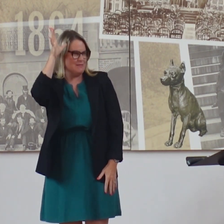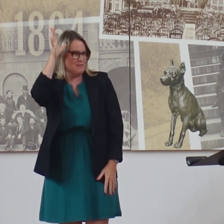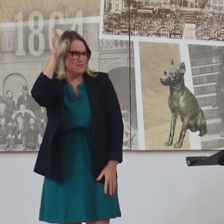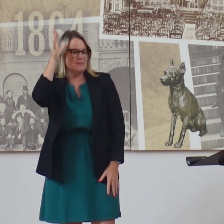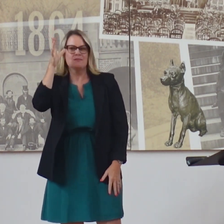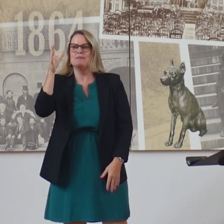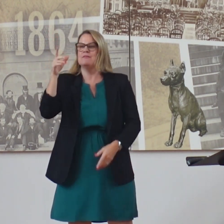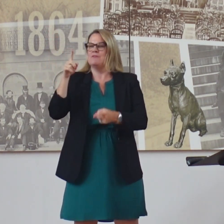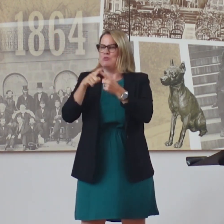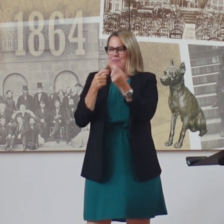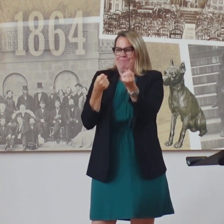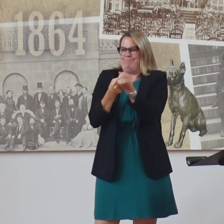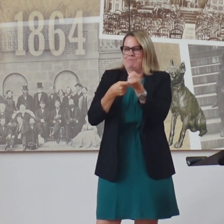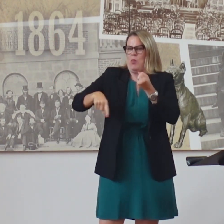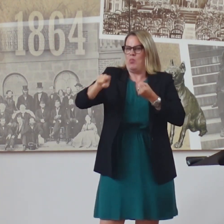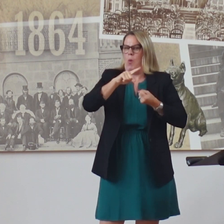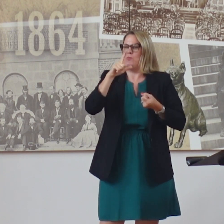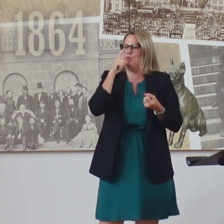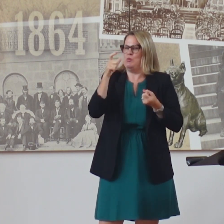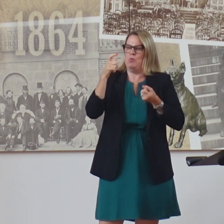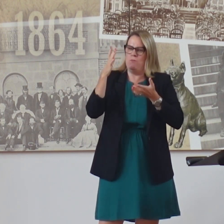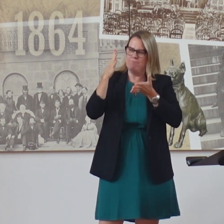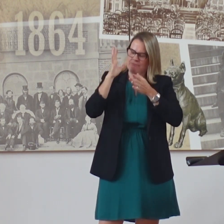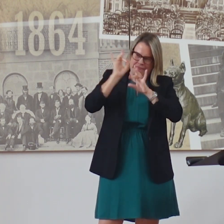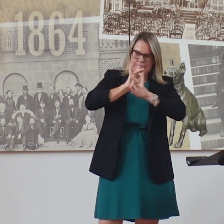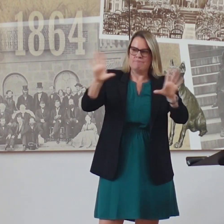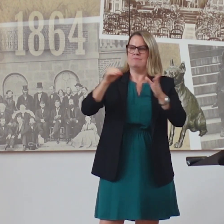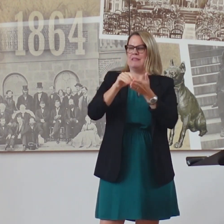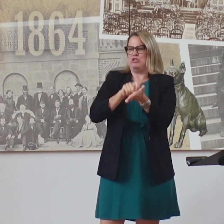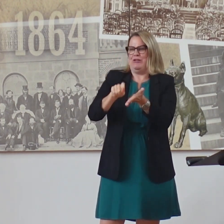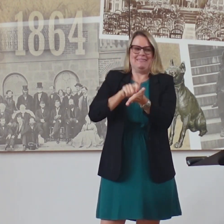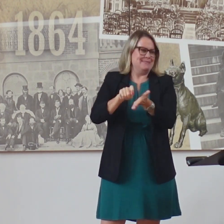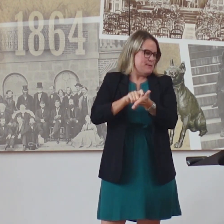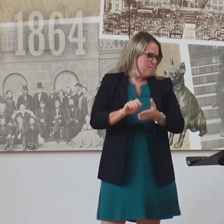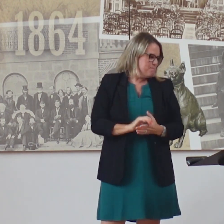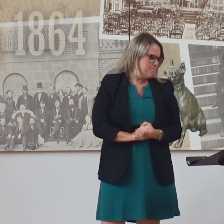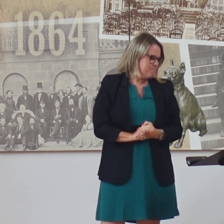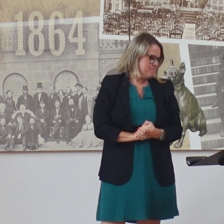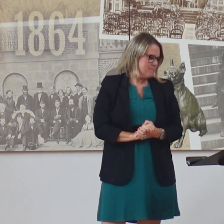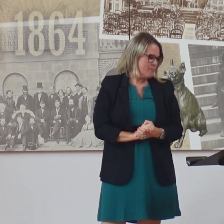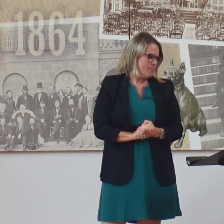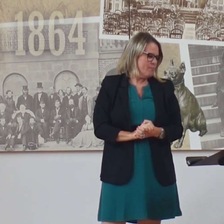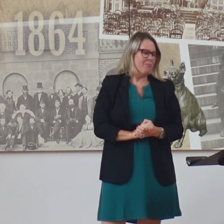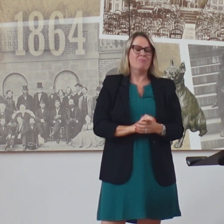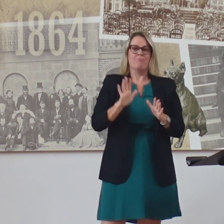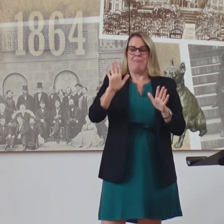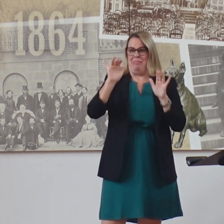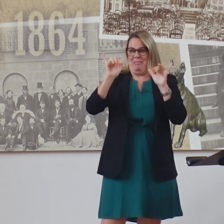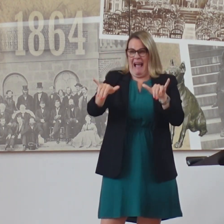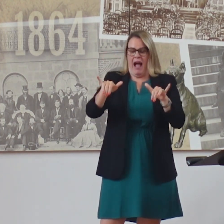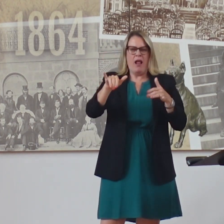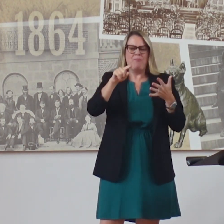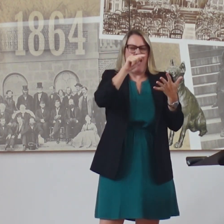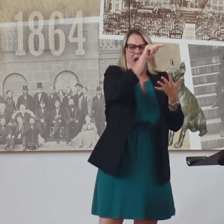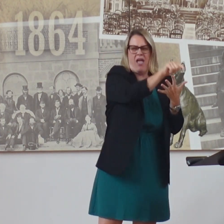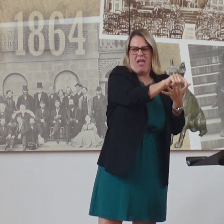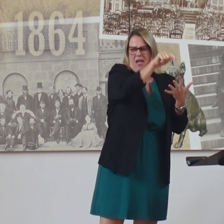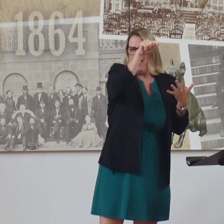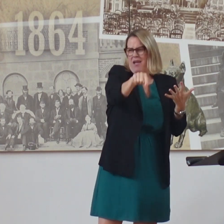Award, and that was to support individuals who were wonderful in the field of journalism and